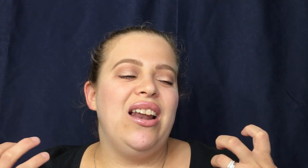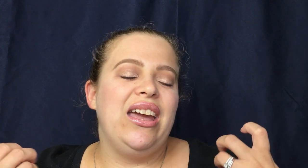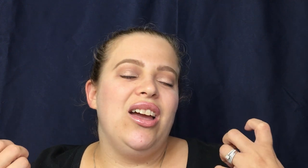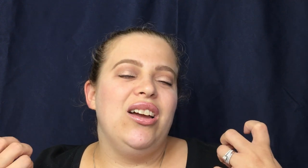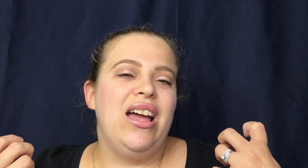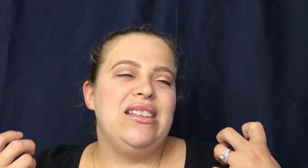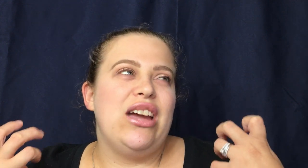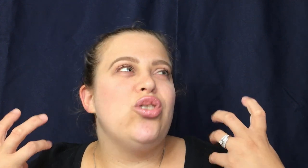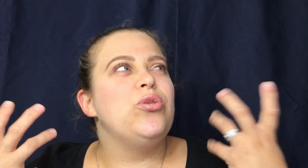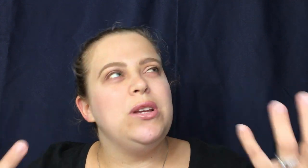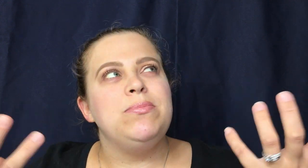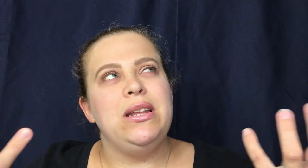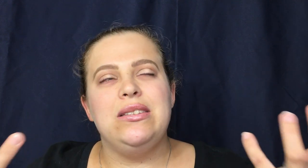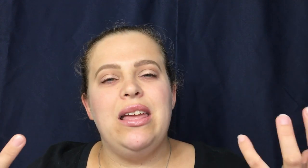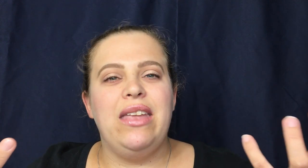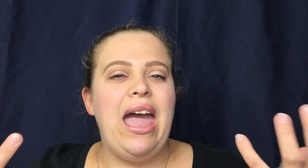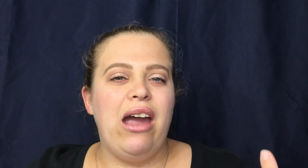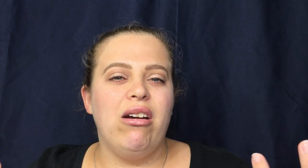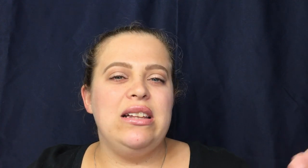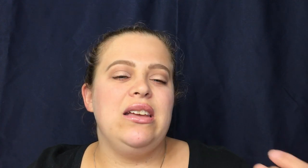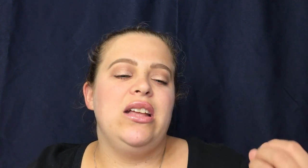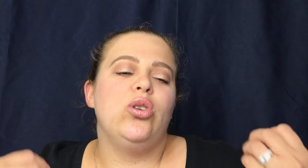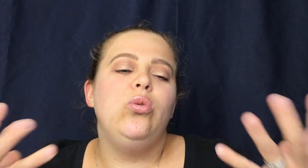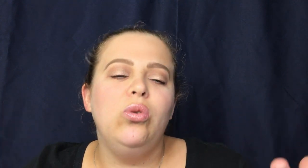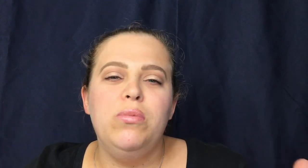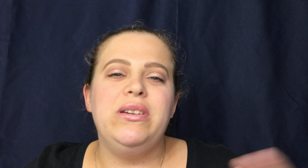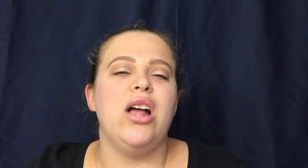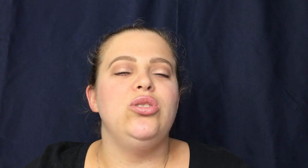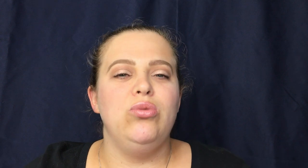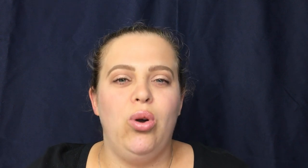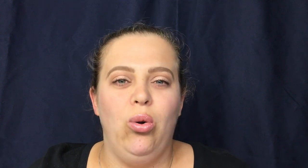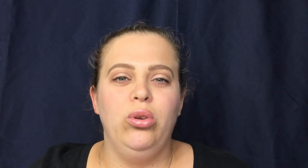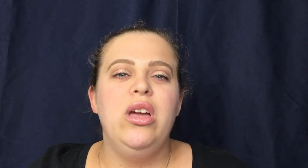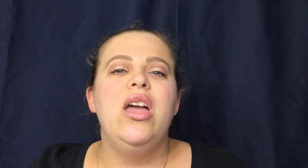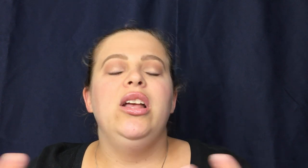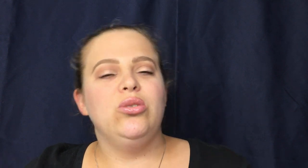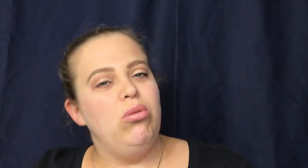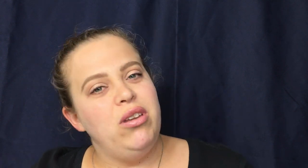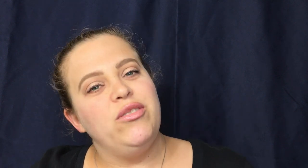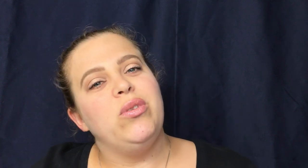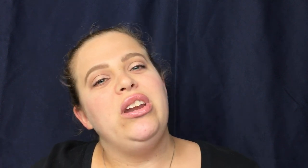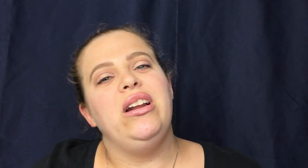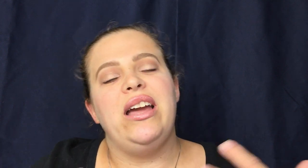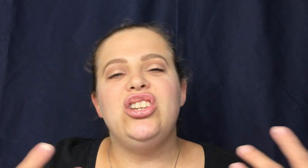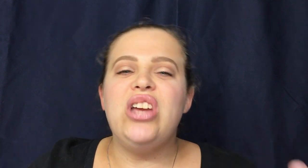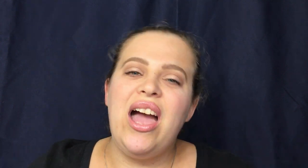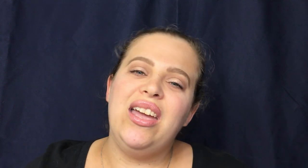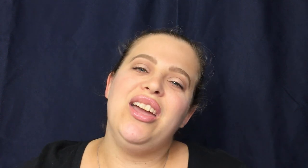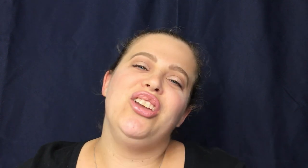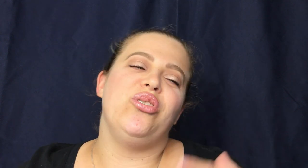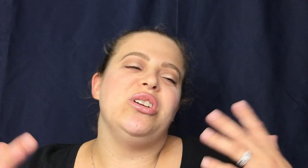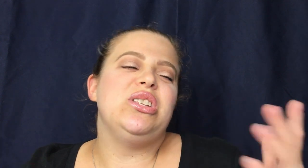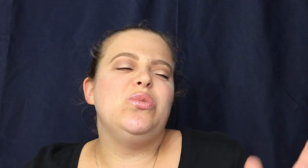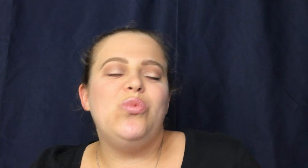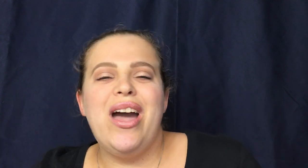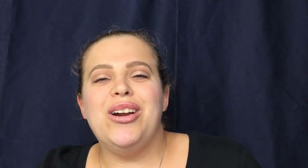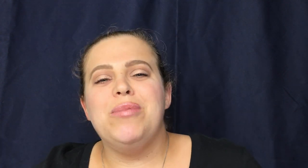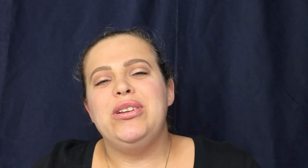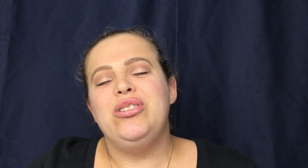like has that crispness in the air. It's cool, but not too cold. It's cool enough to where you need a light jacket or a sweater, but you can